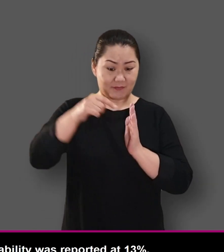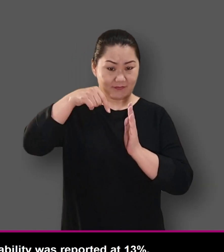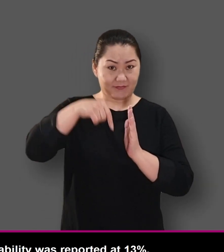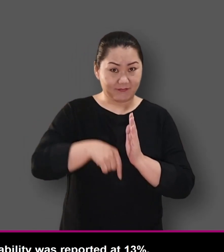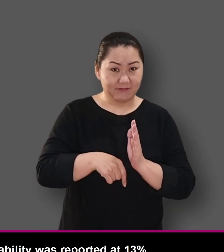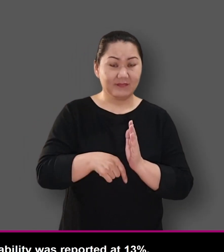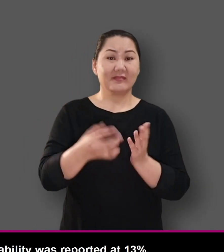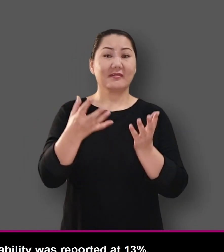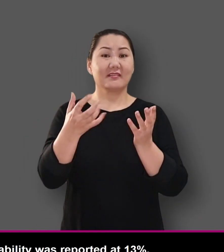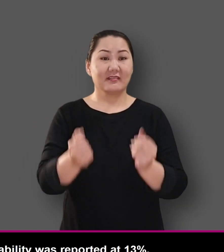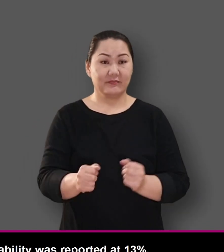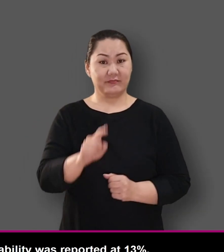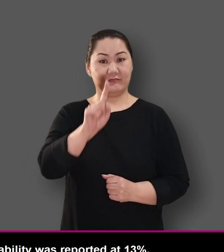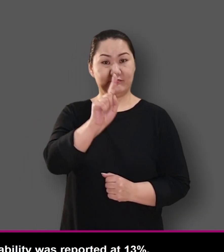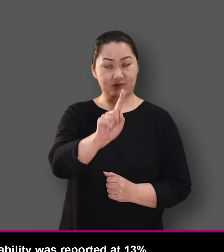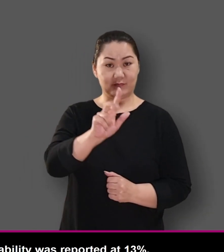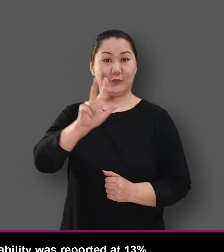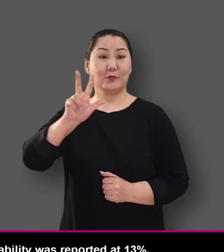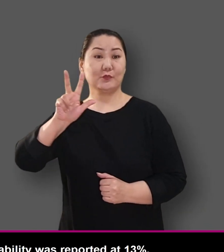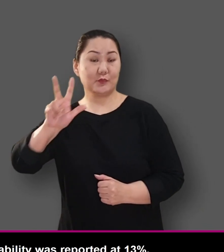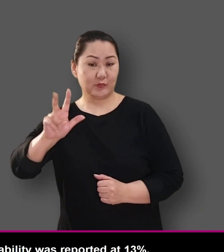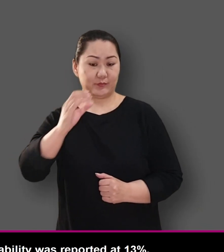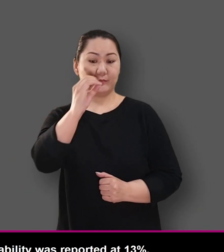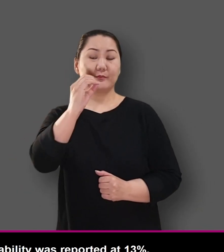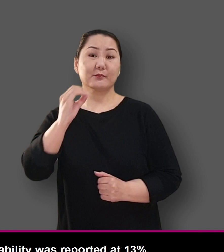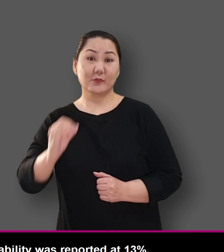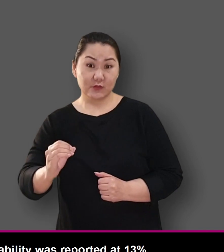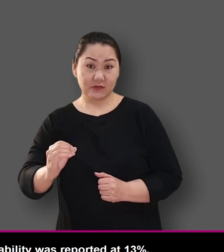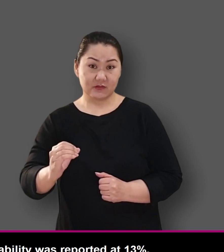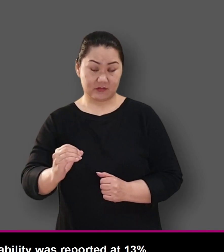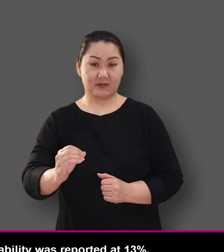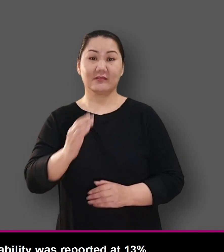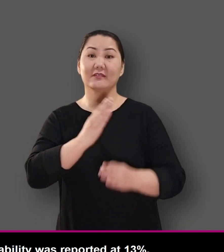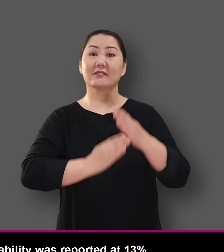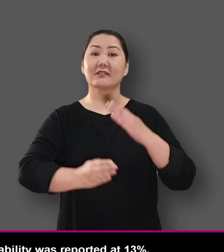The prevalence of disability was reported at 13%.